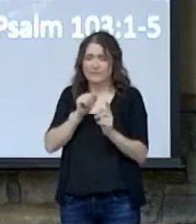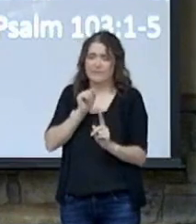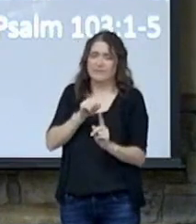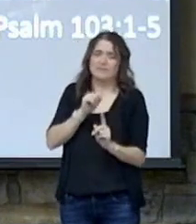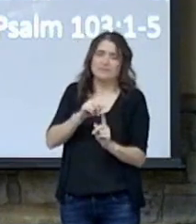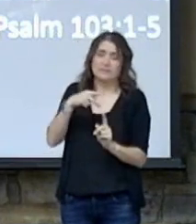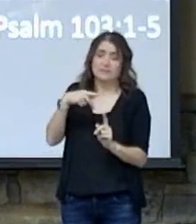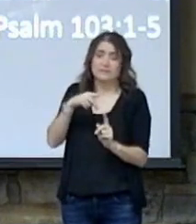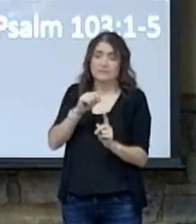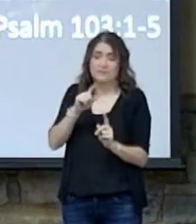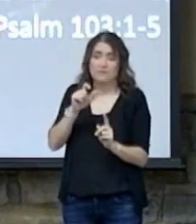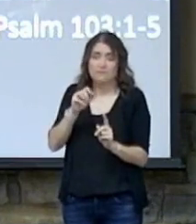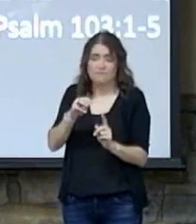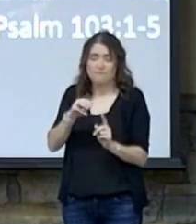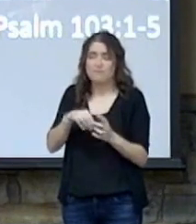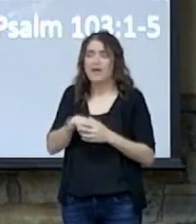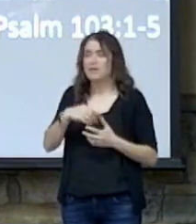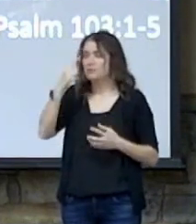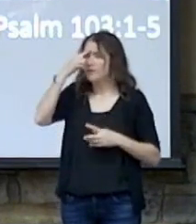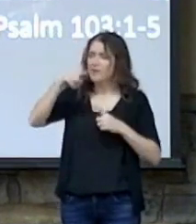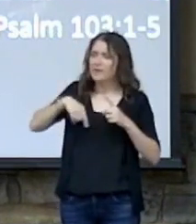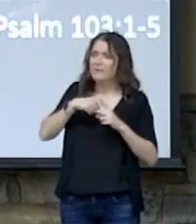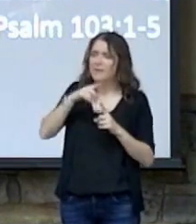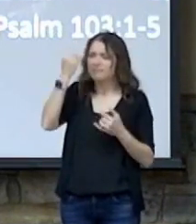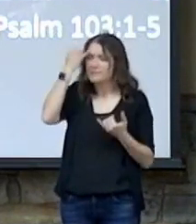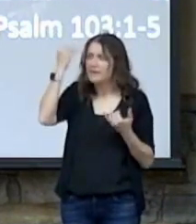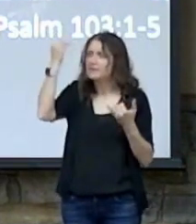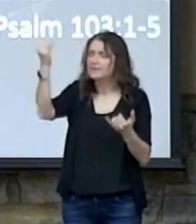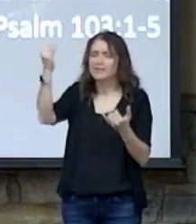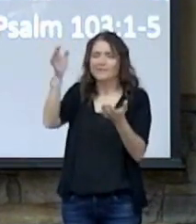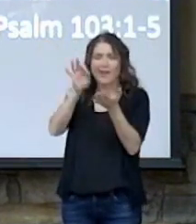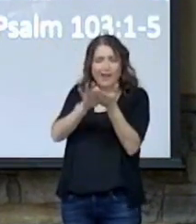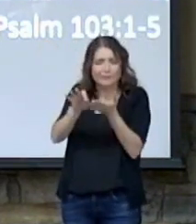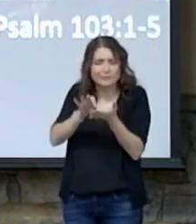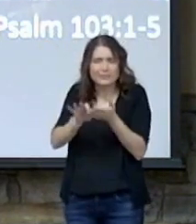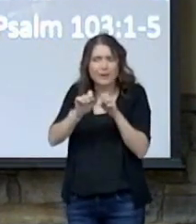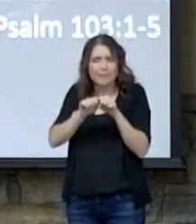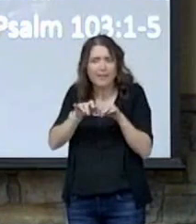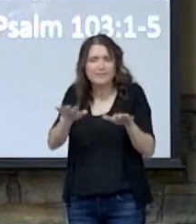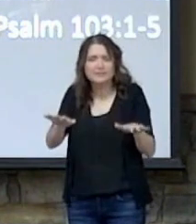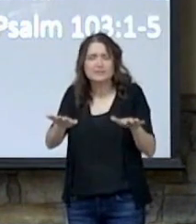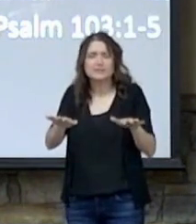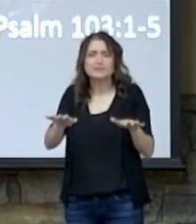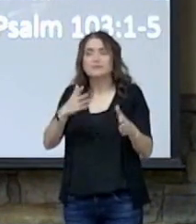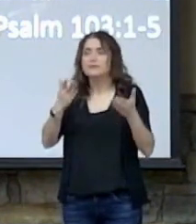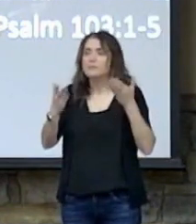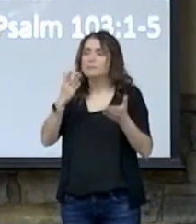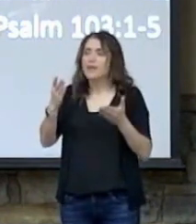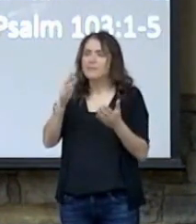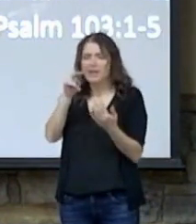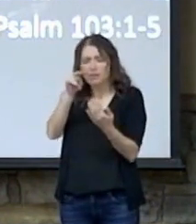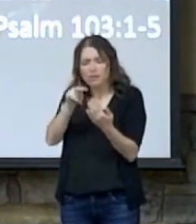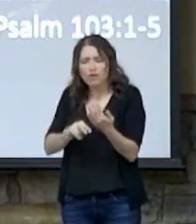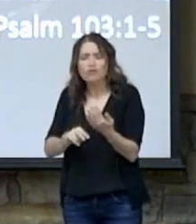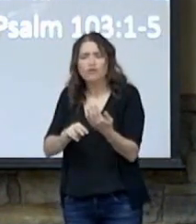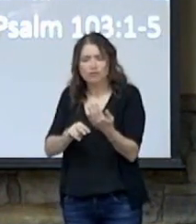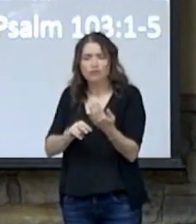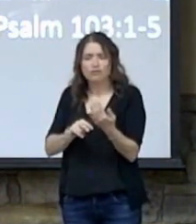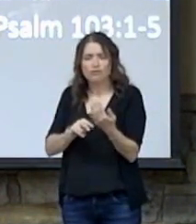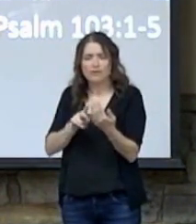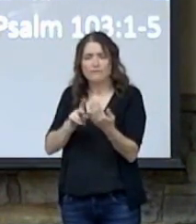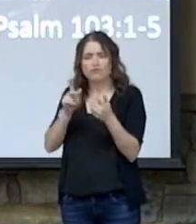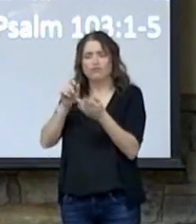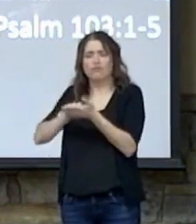psalm, as we think about this idea of counting our blessings and maybe look through the eyes of the